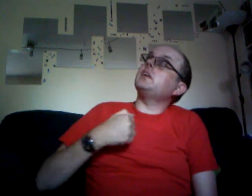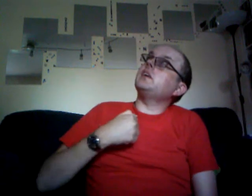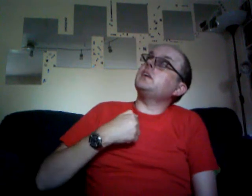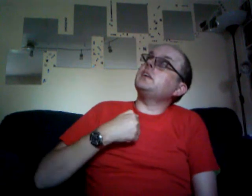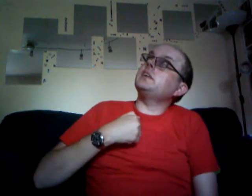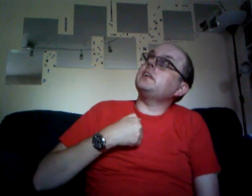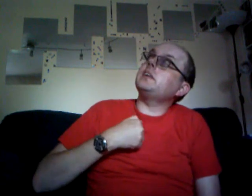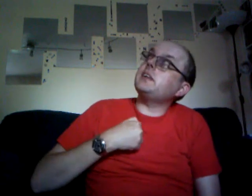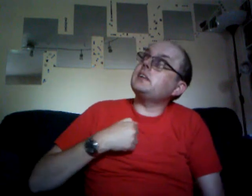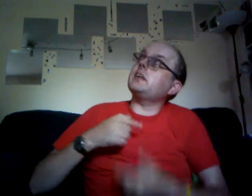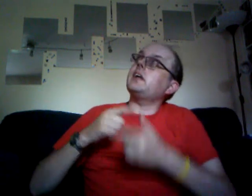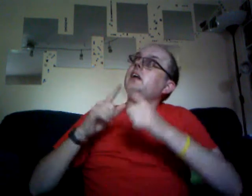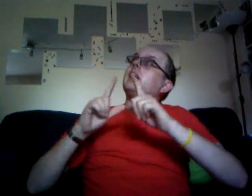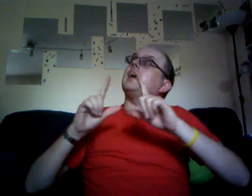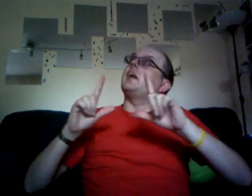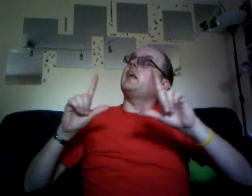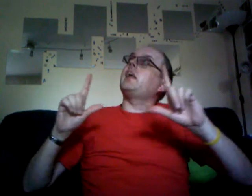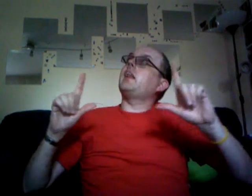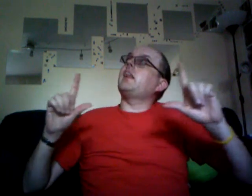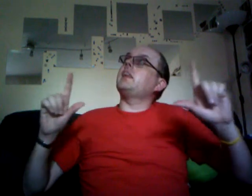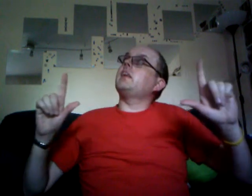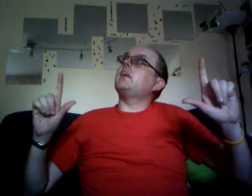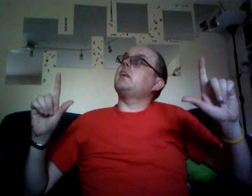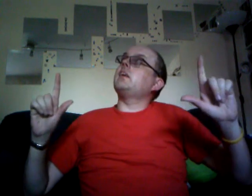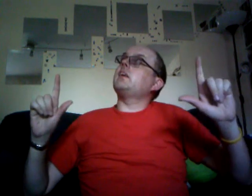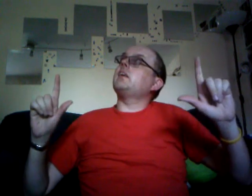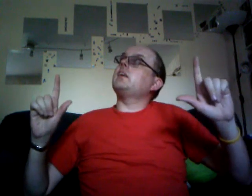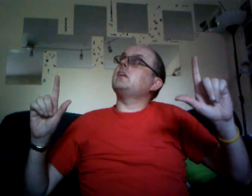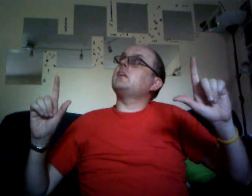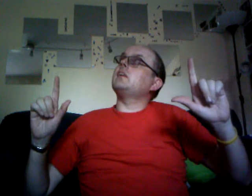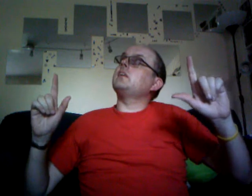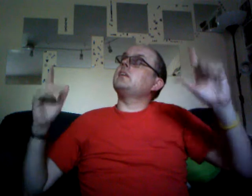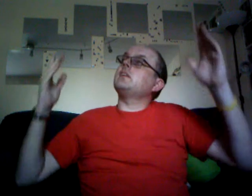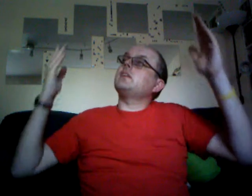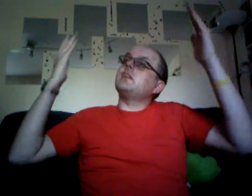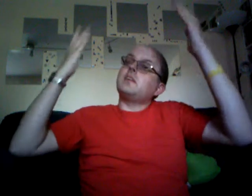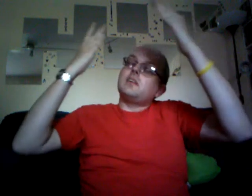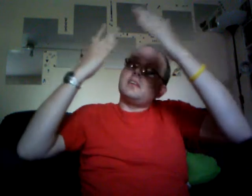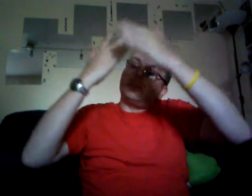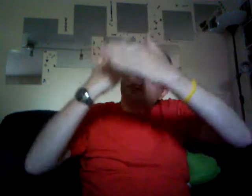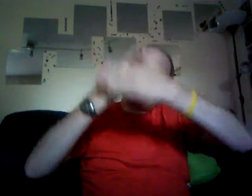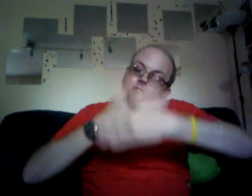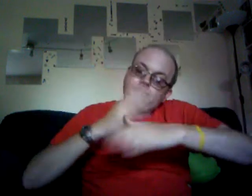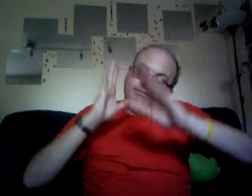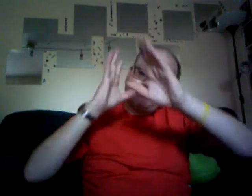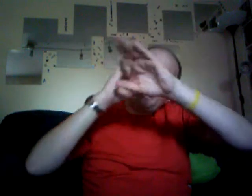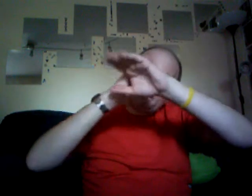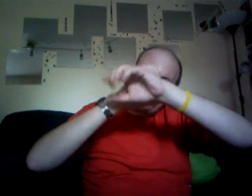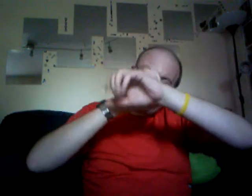is it I, Lord? I have